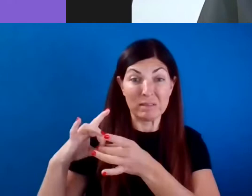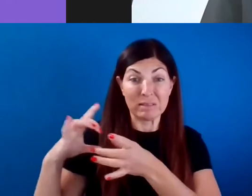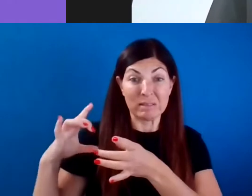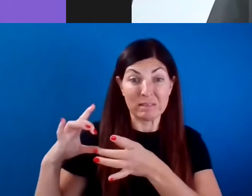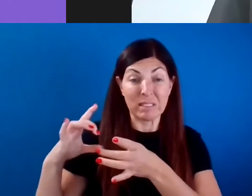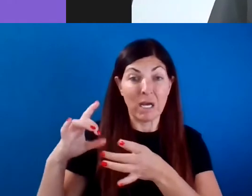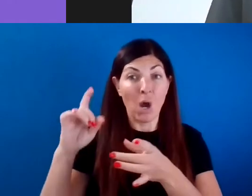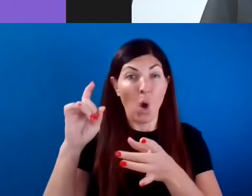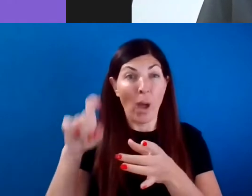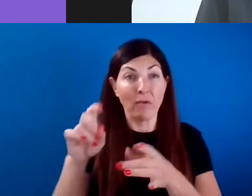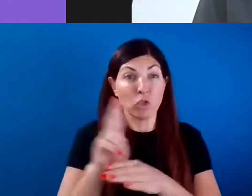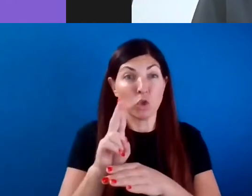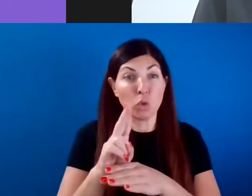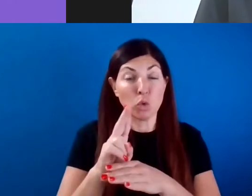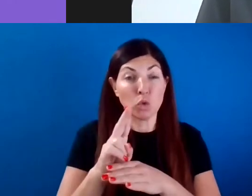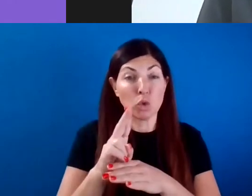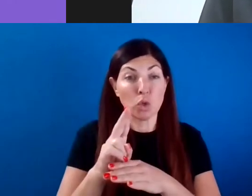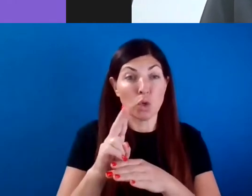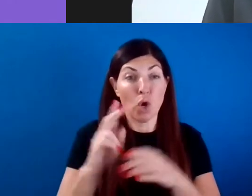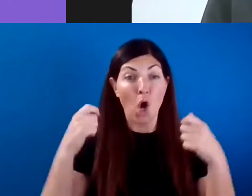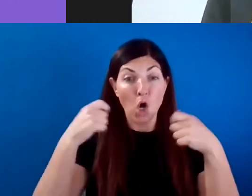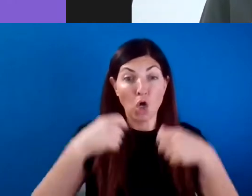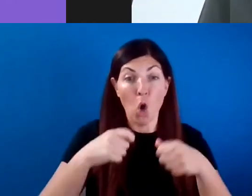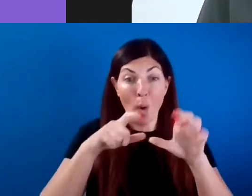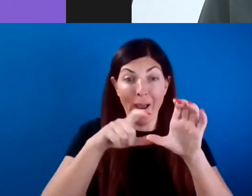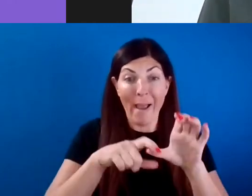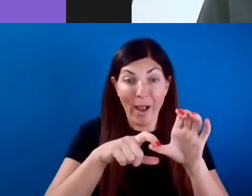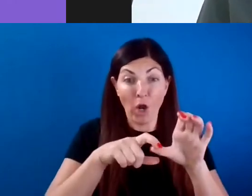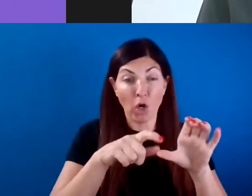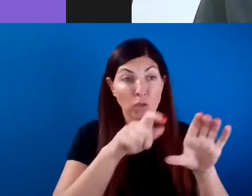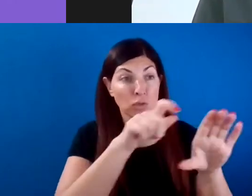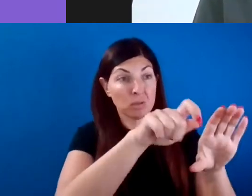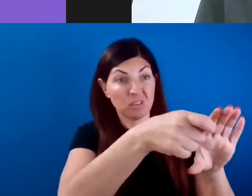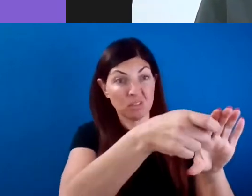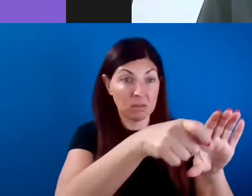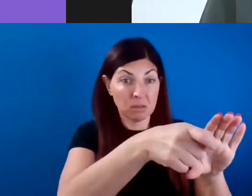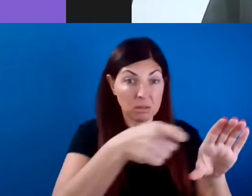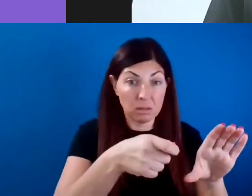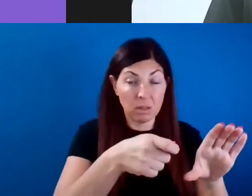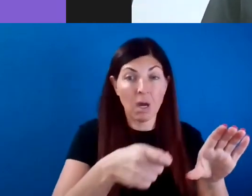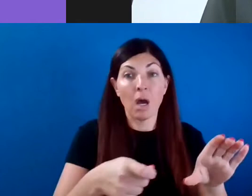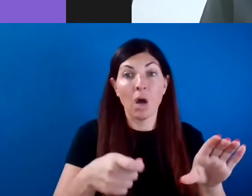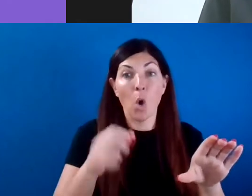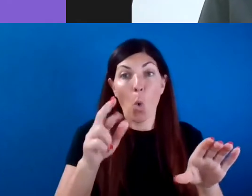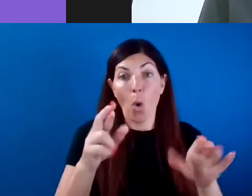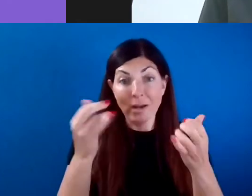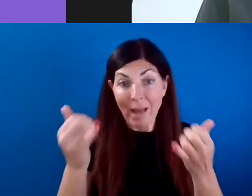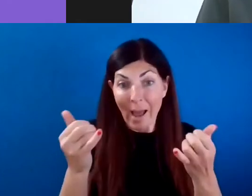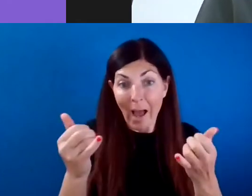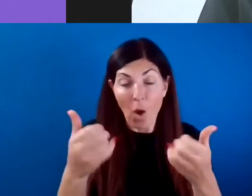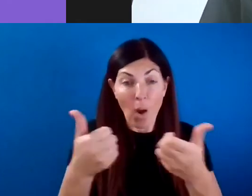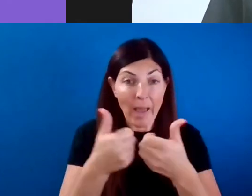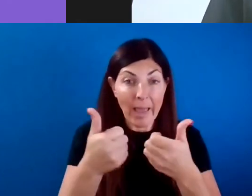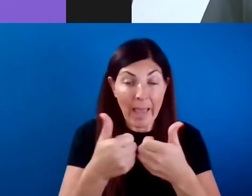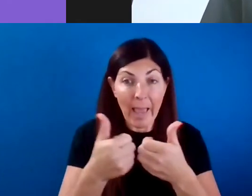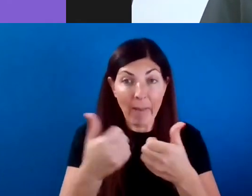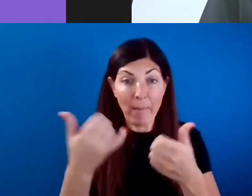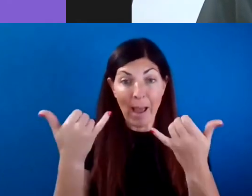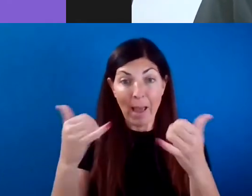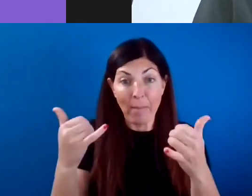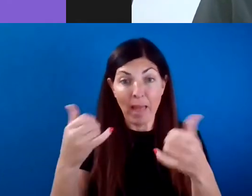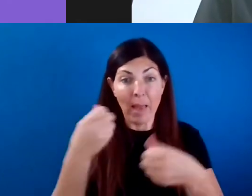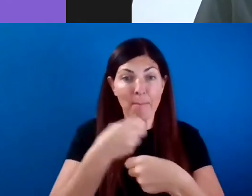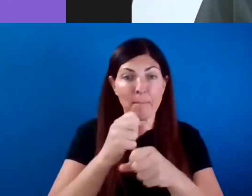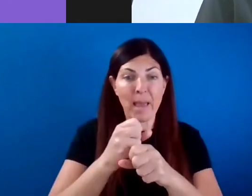get the door open, to my perpetual game that I now play of making holders for my